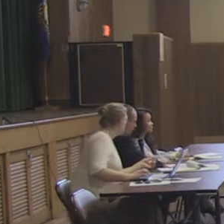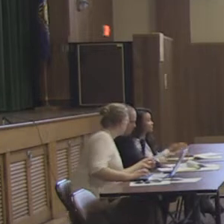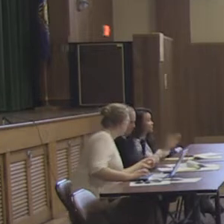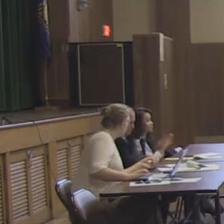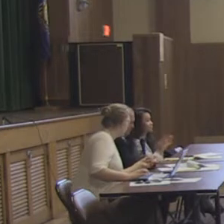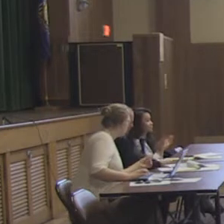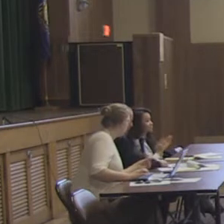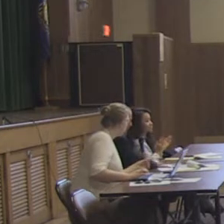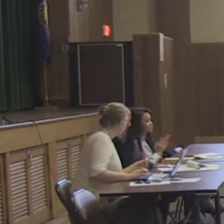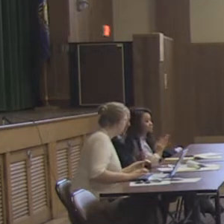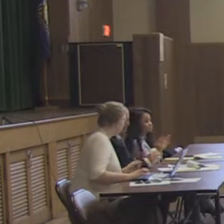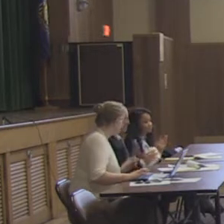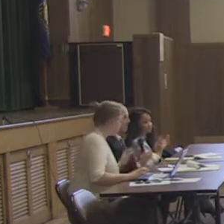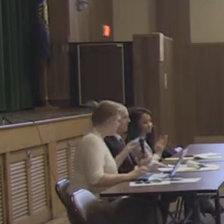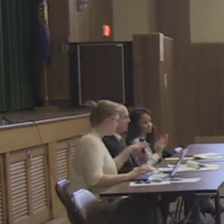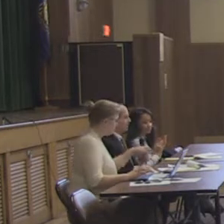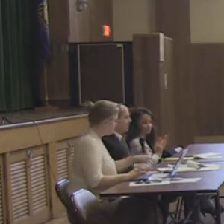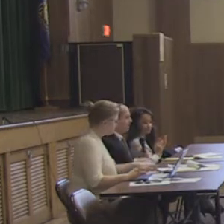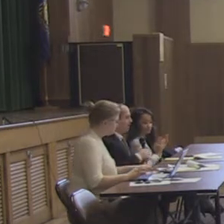And, oops, sorry.